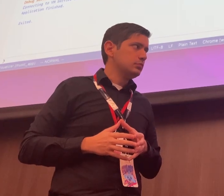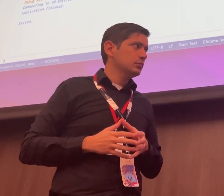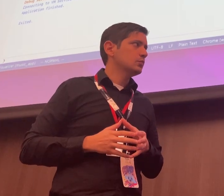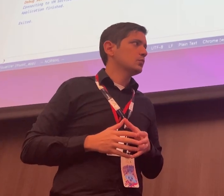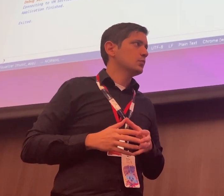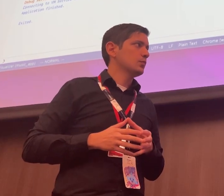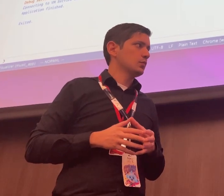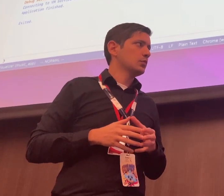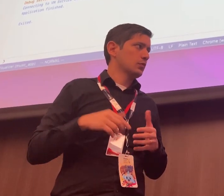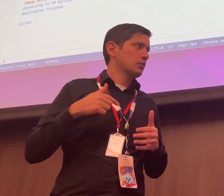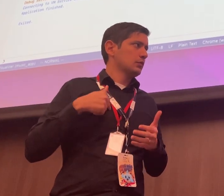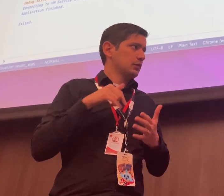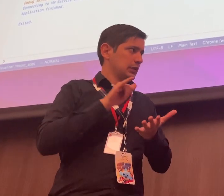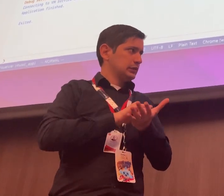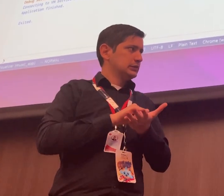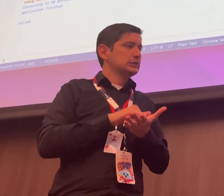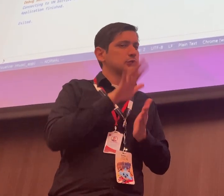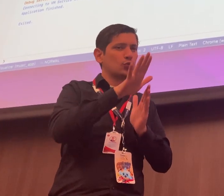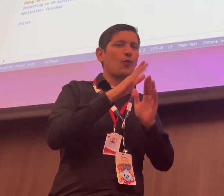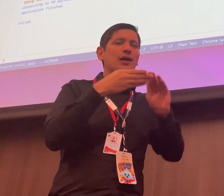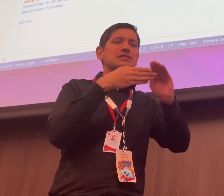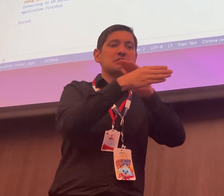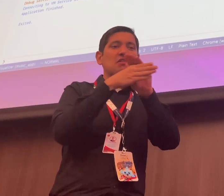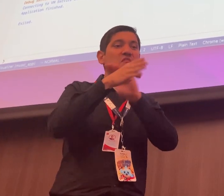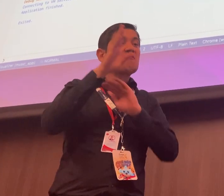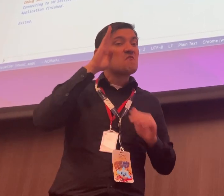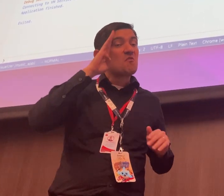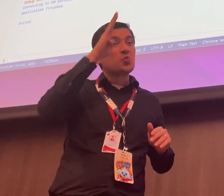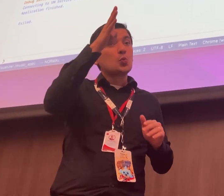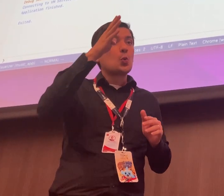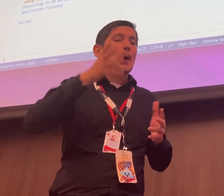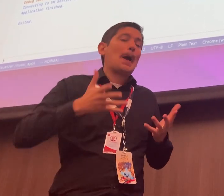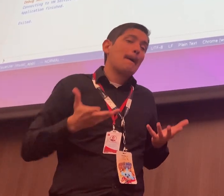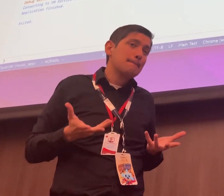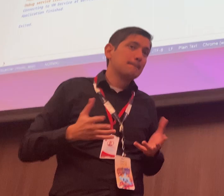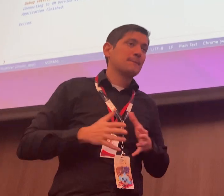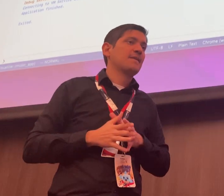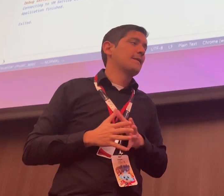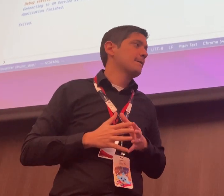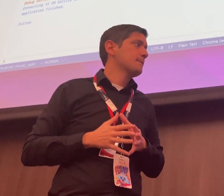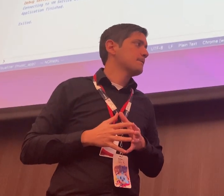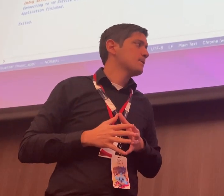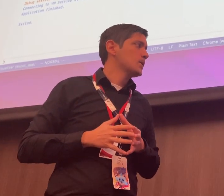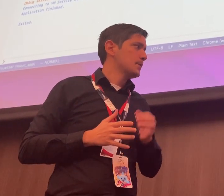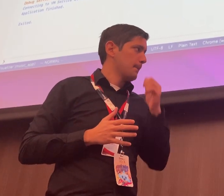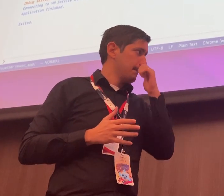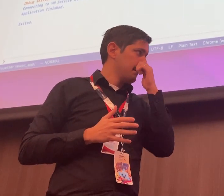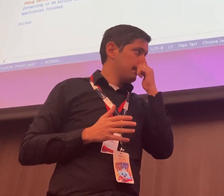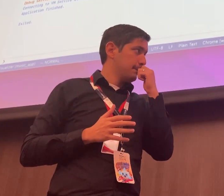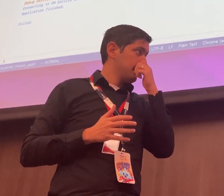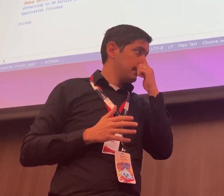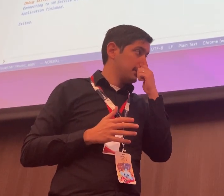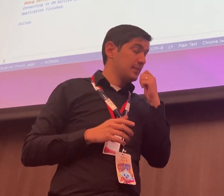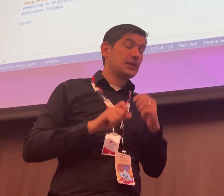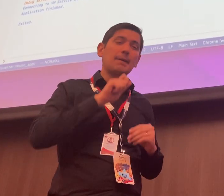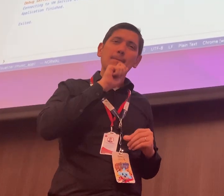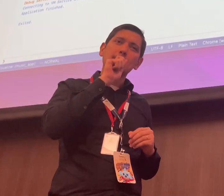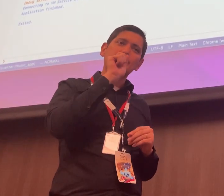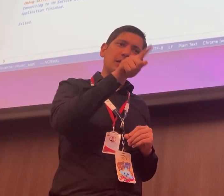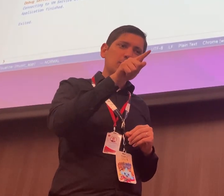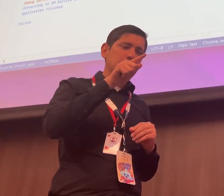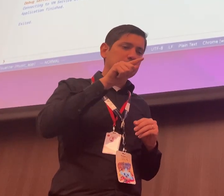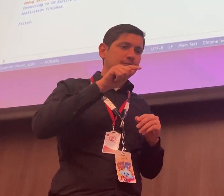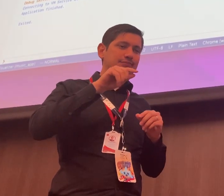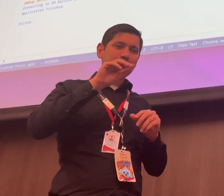we think we can do some things with indexability in the future. The question of